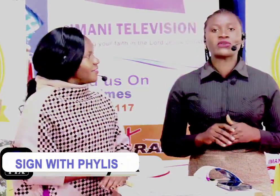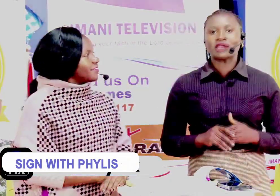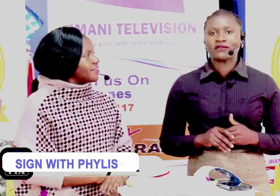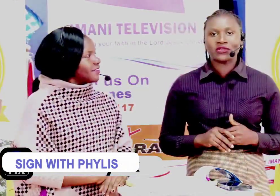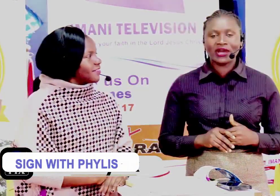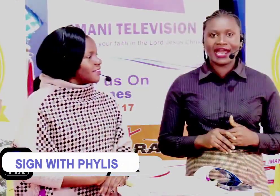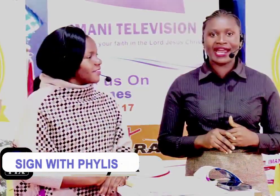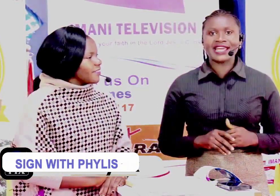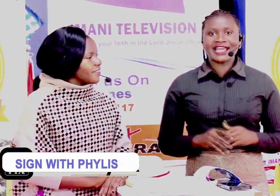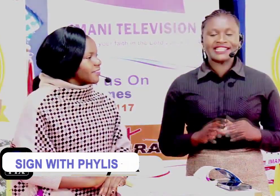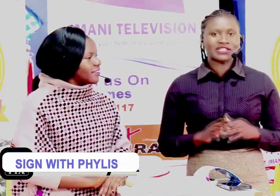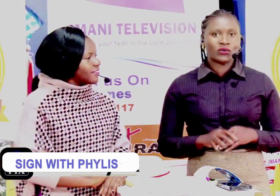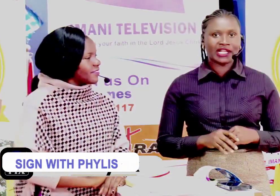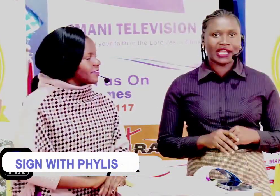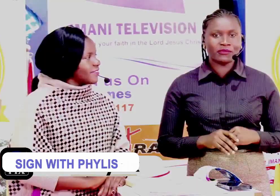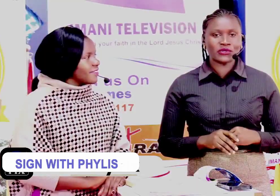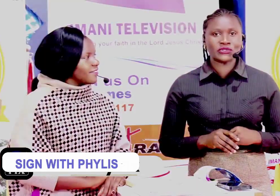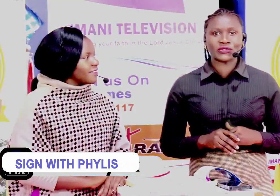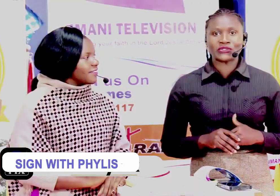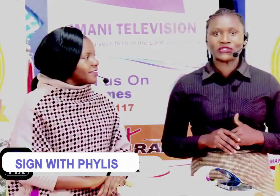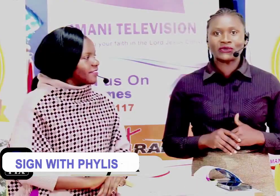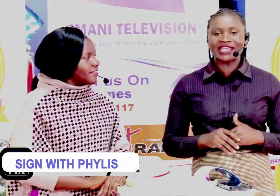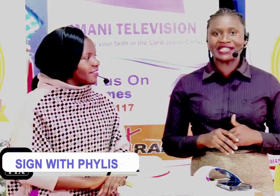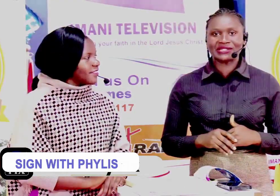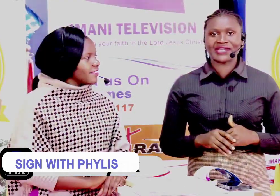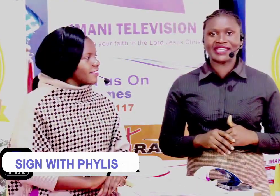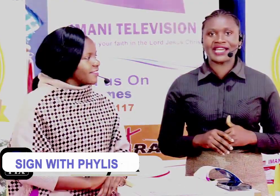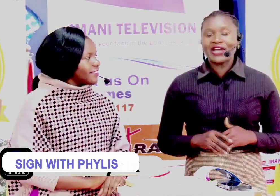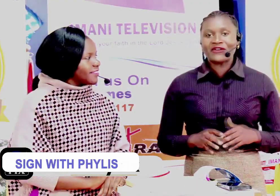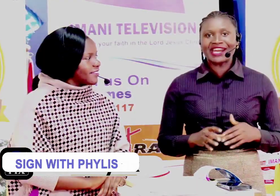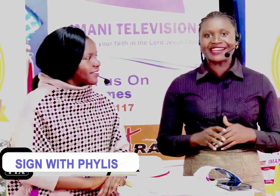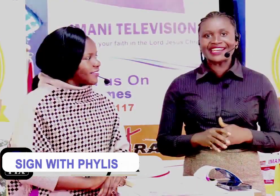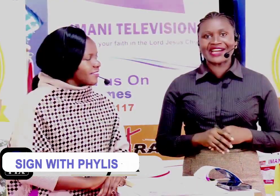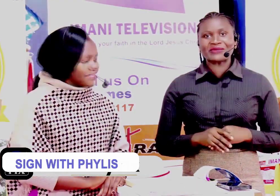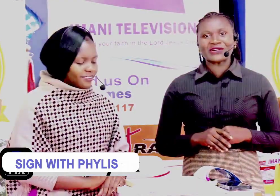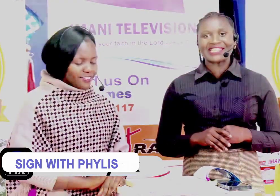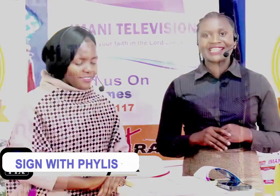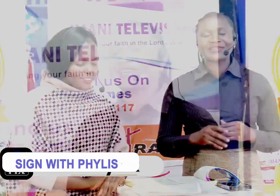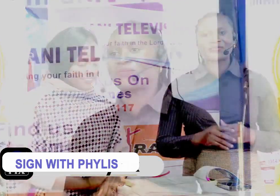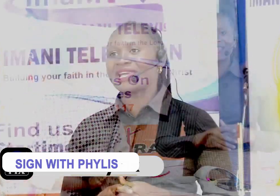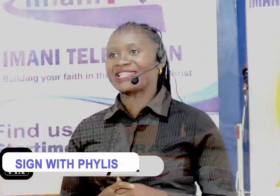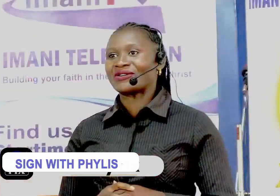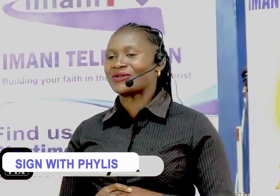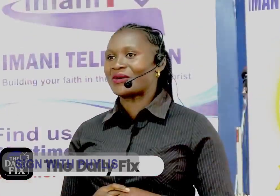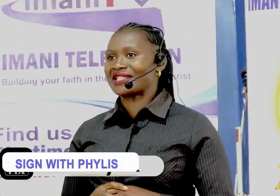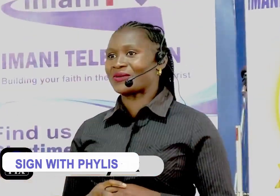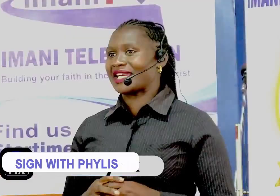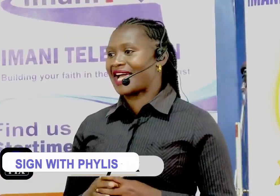you are. I just welcome you to continue with us together for a recap or just a reminder on what we learned on